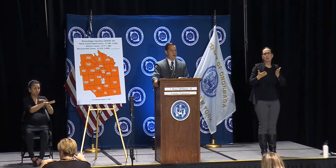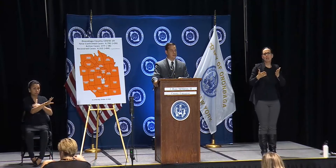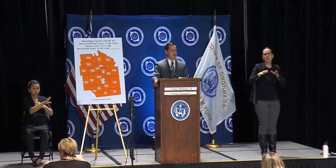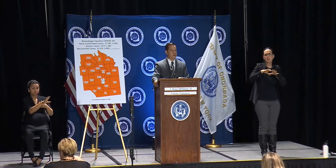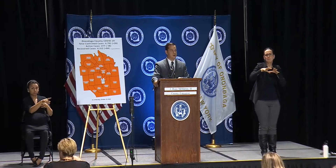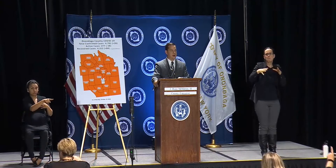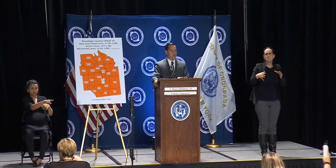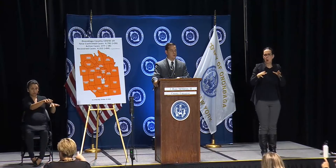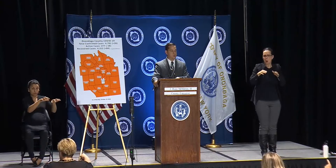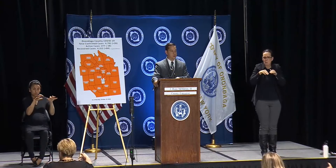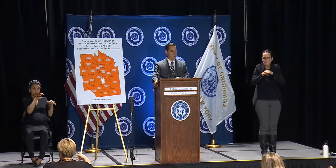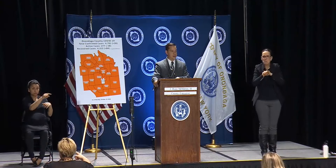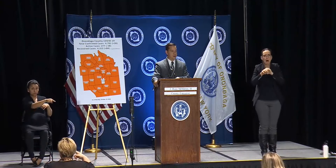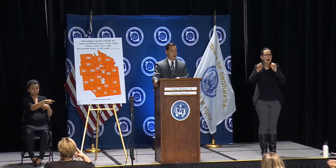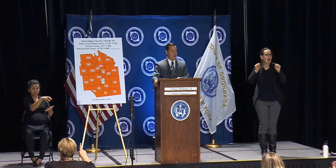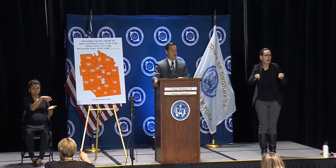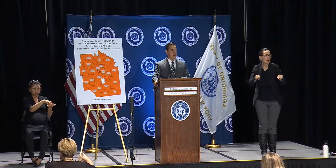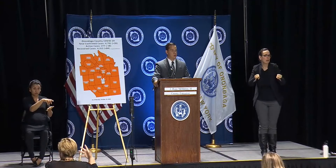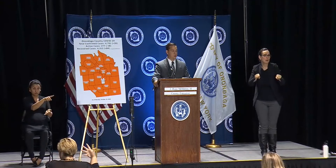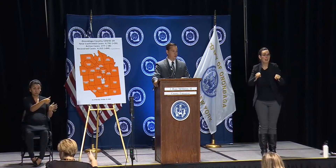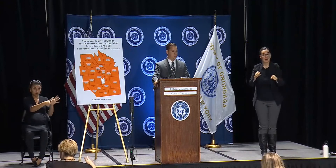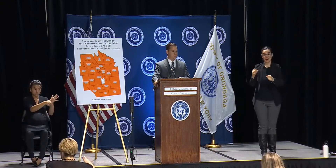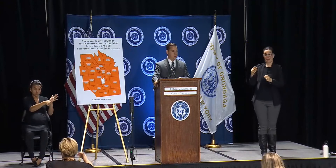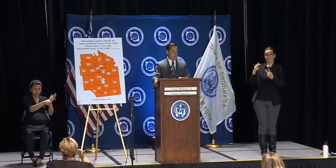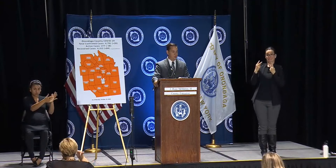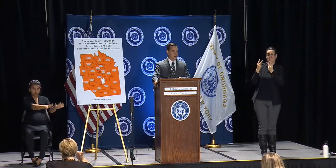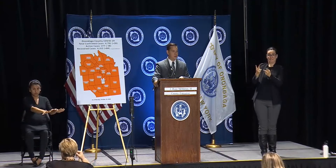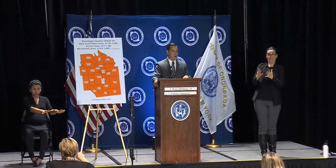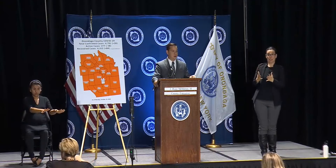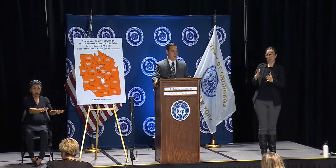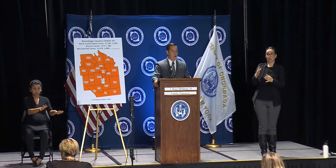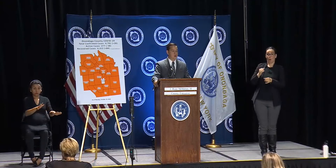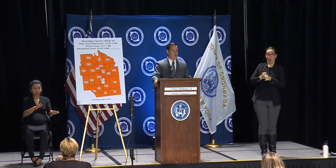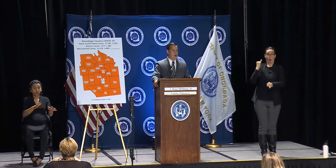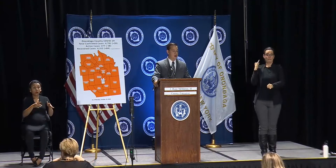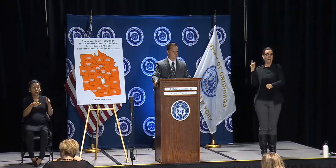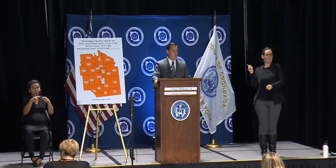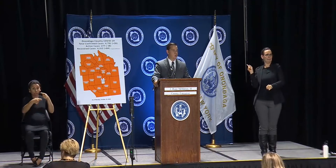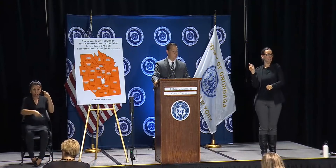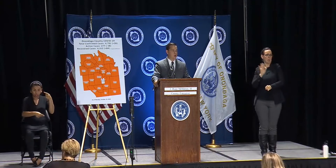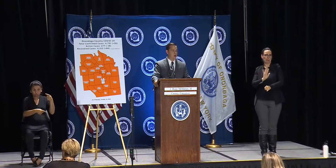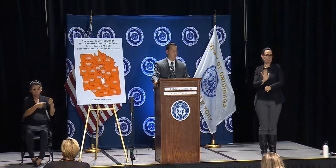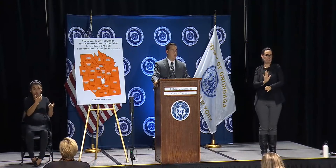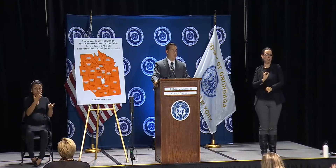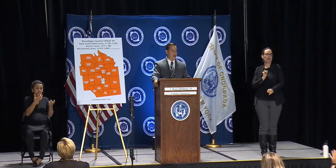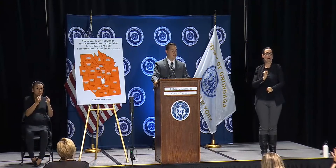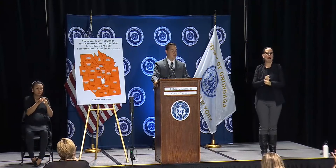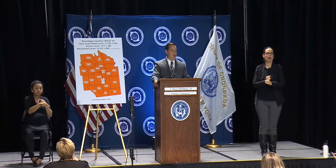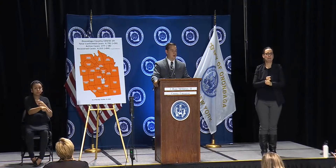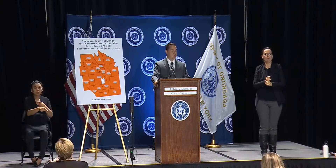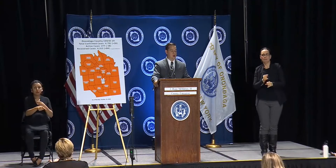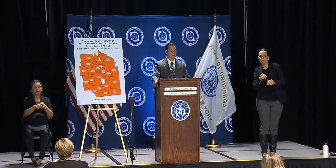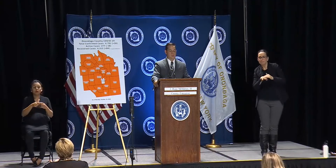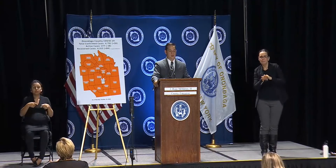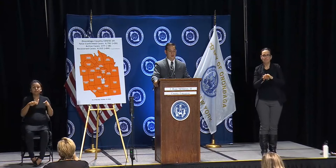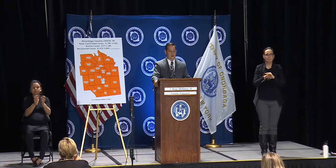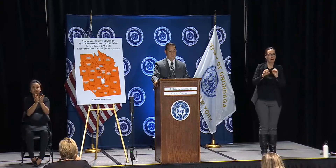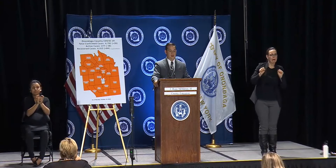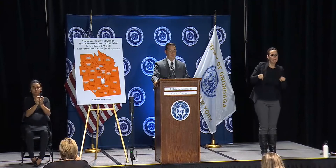students tested the Friday before the Saturday or the Thursday before the Saturday, so that we know that they